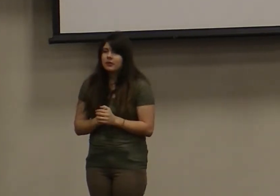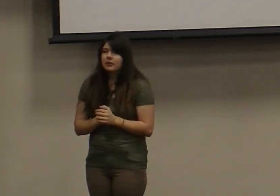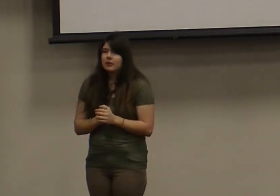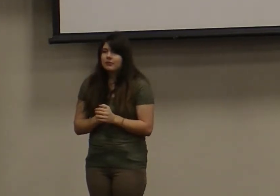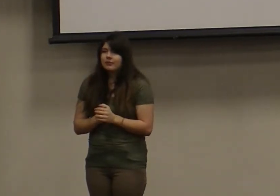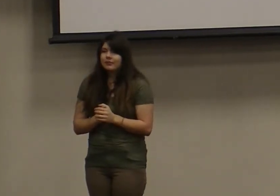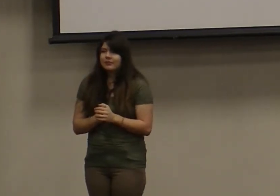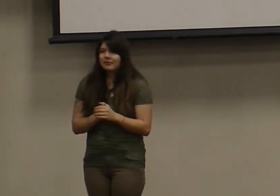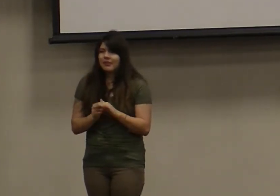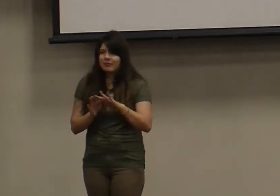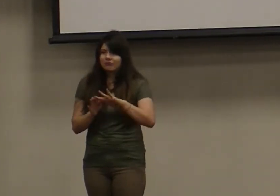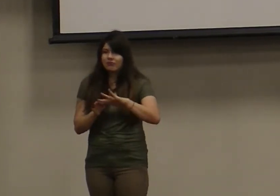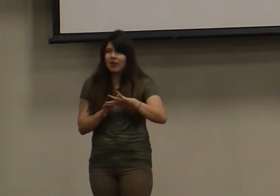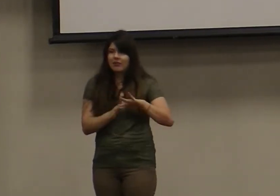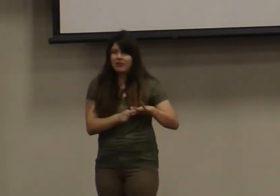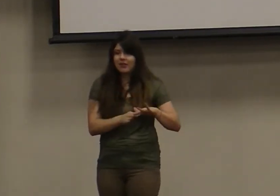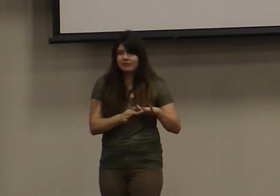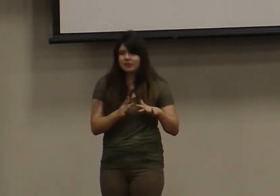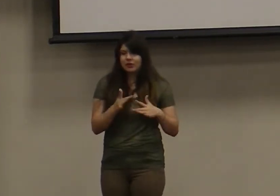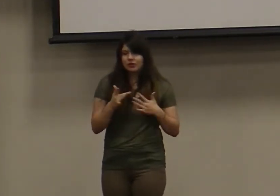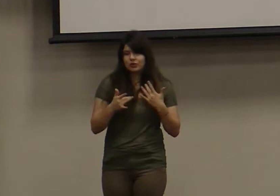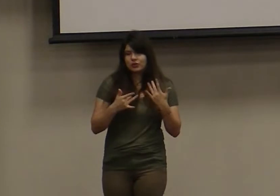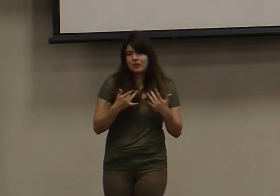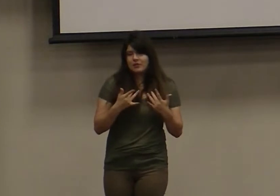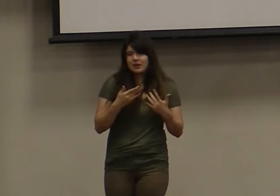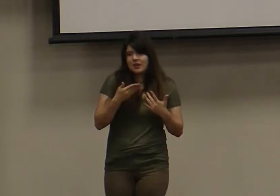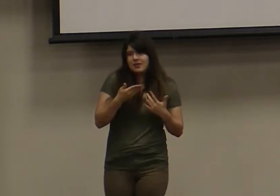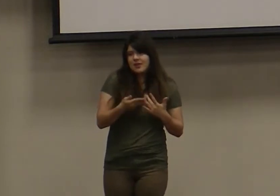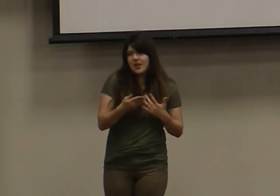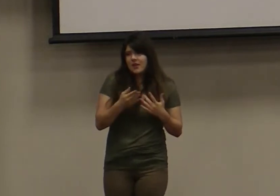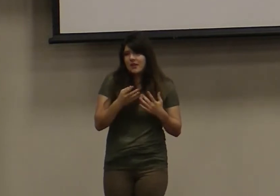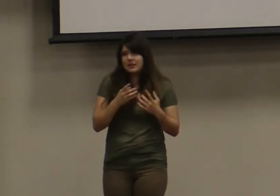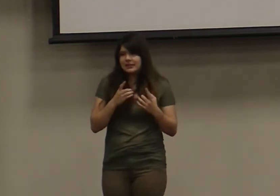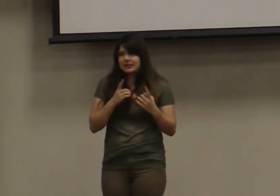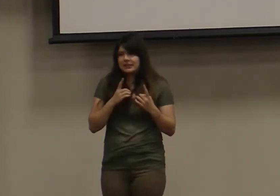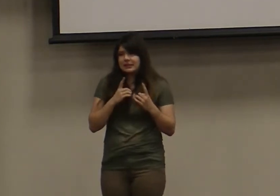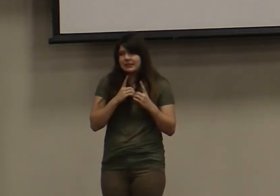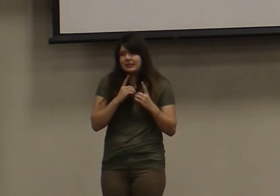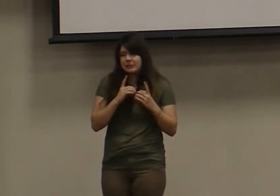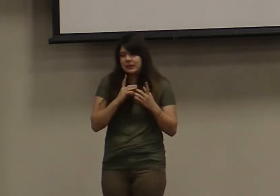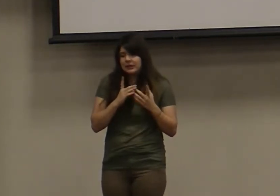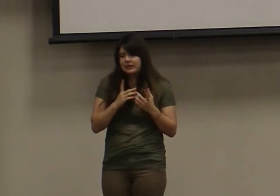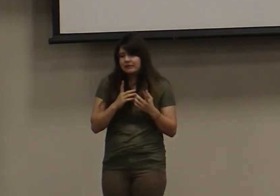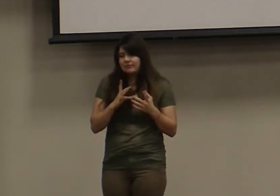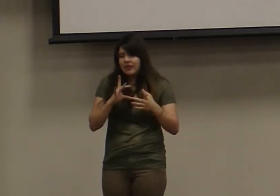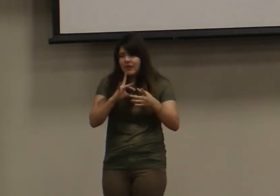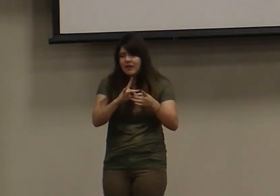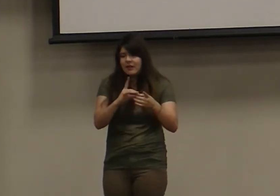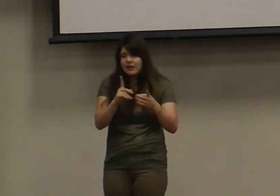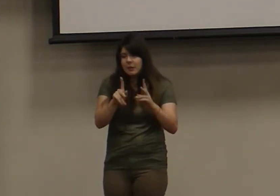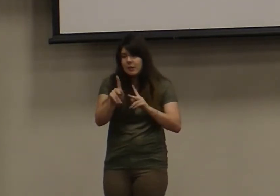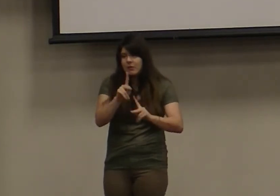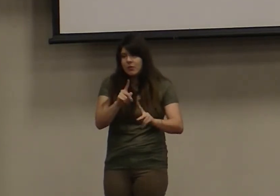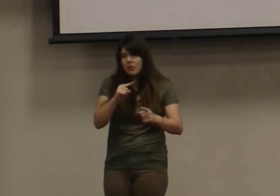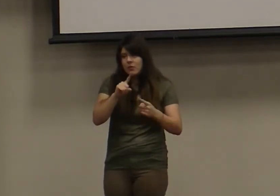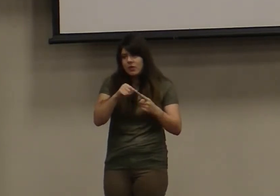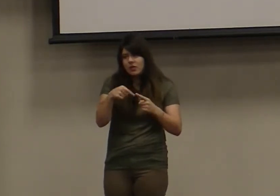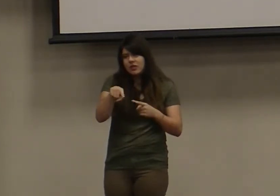over more of the joy of being there and intimately connected with people when they're hurting.